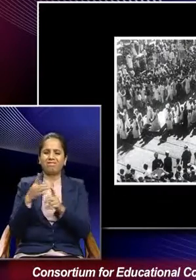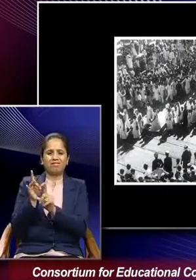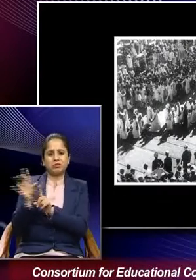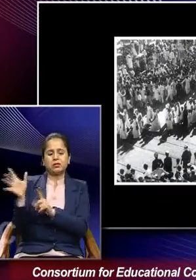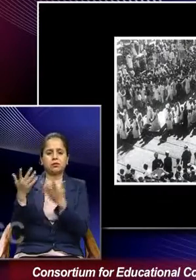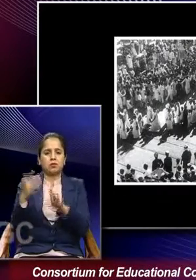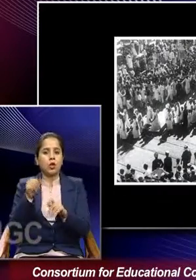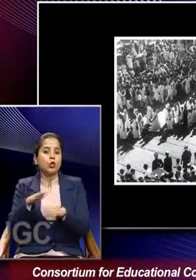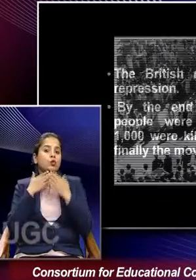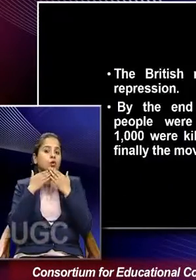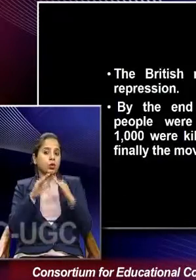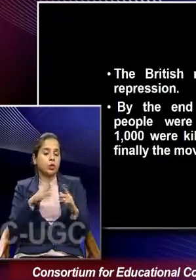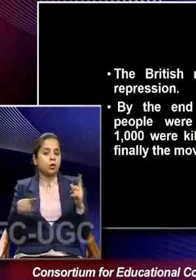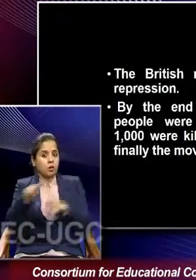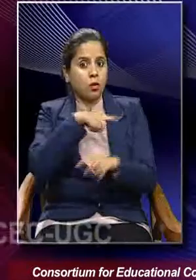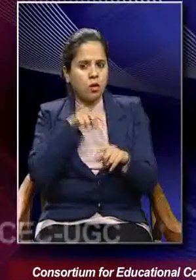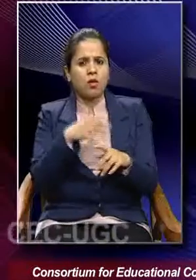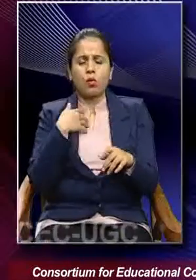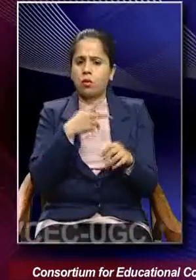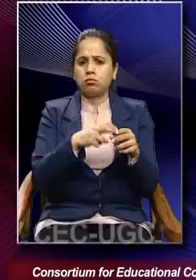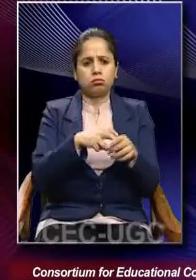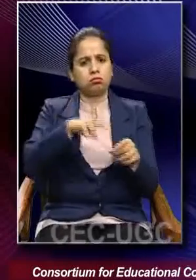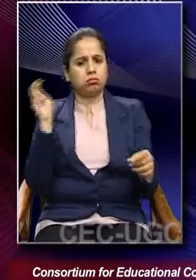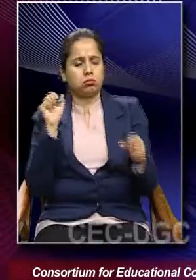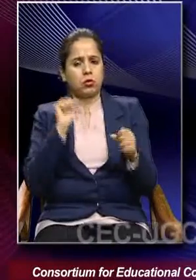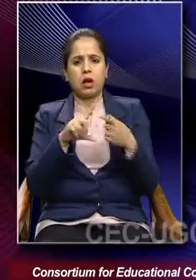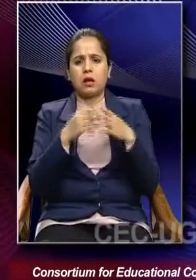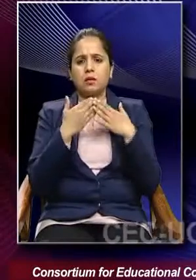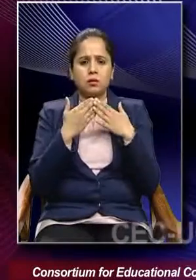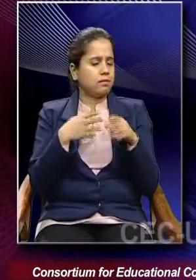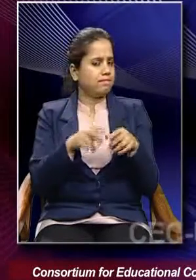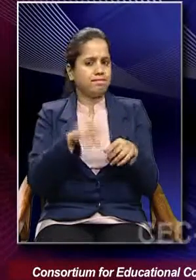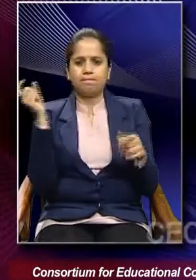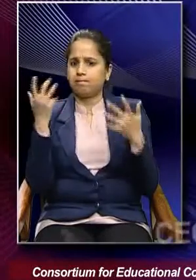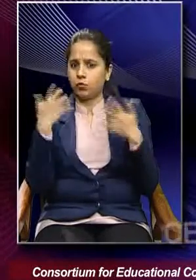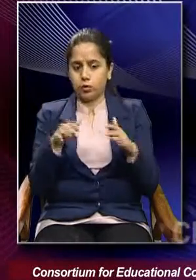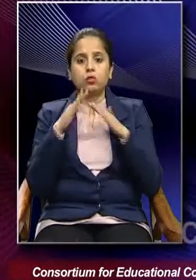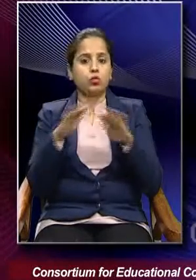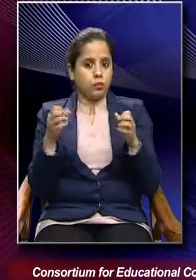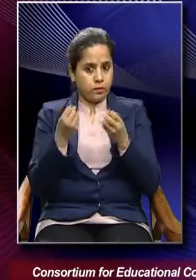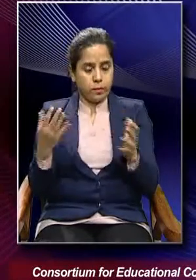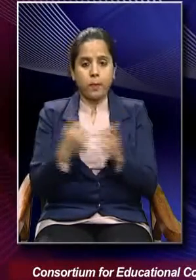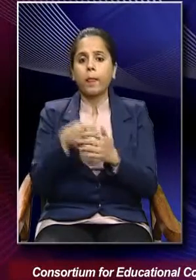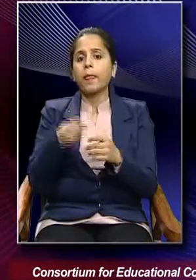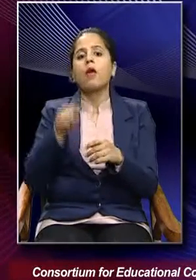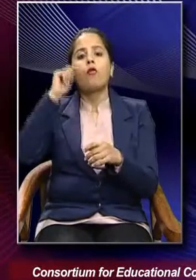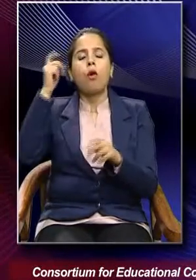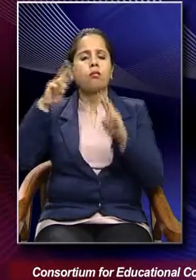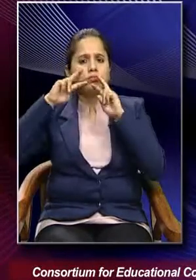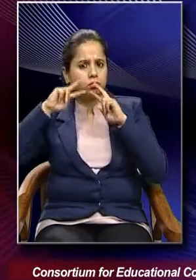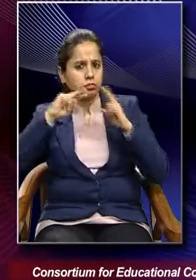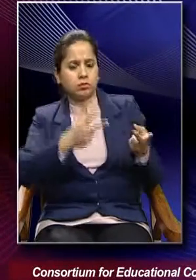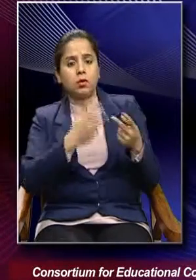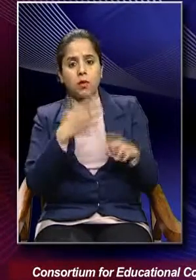and students withdrew from educational institutions. The British responded,